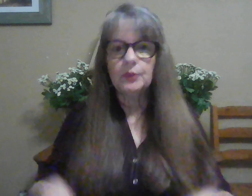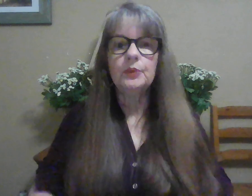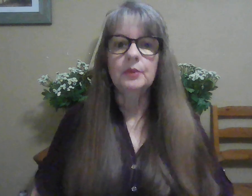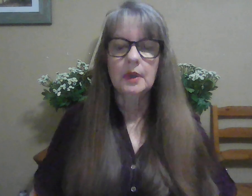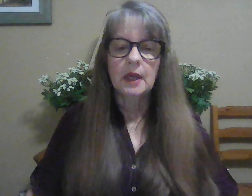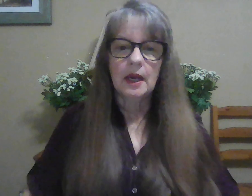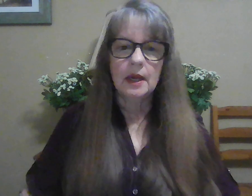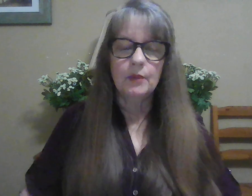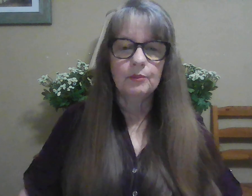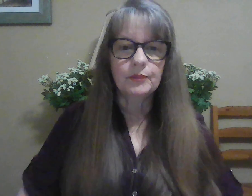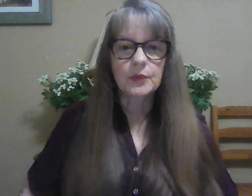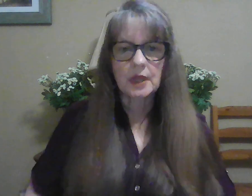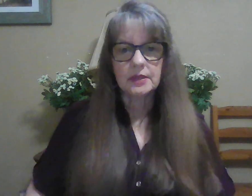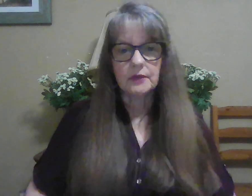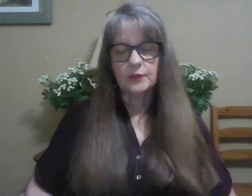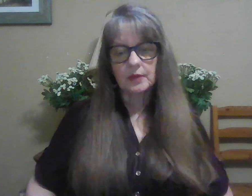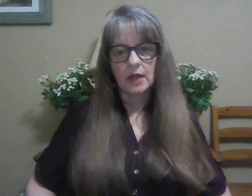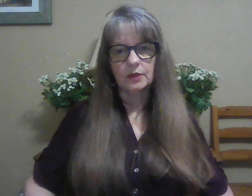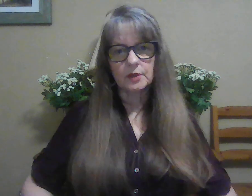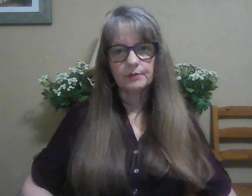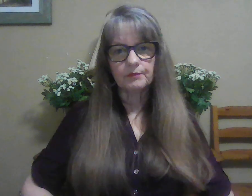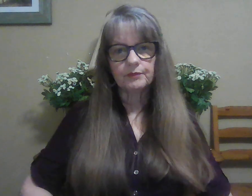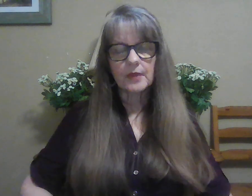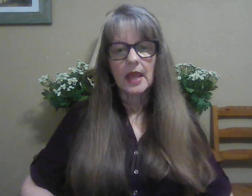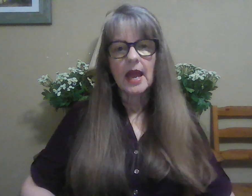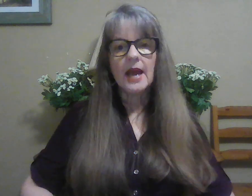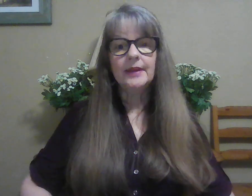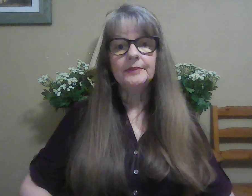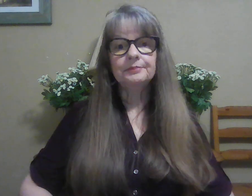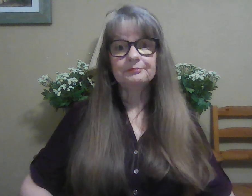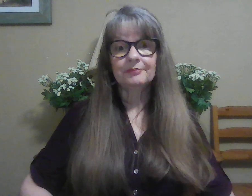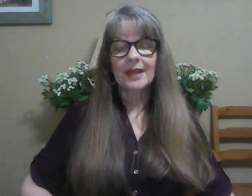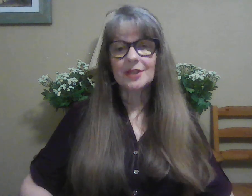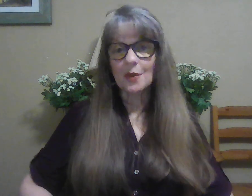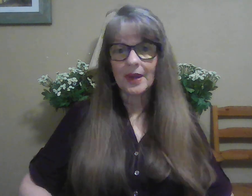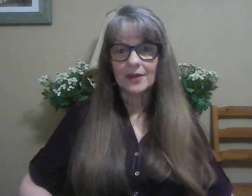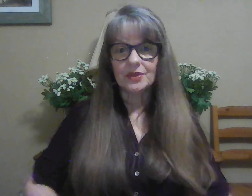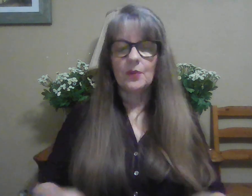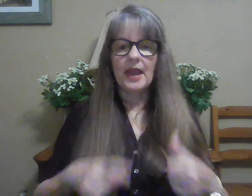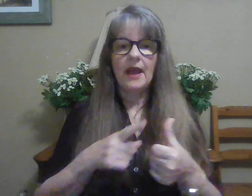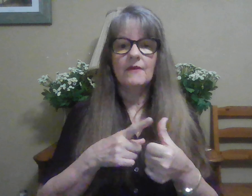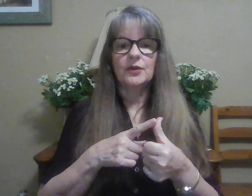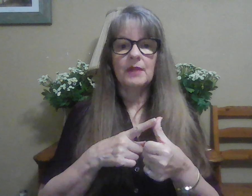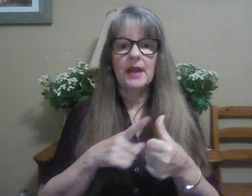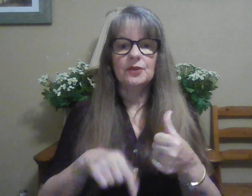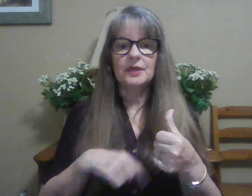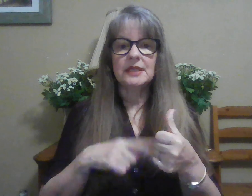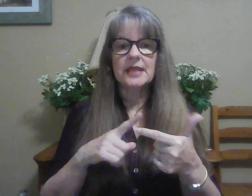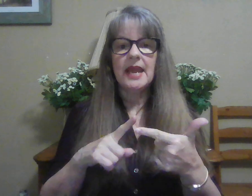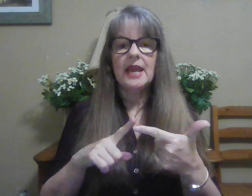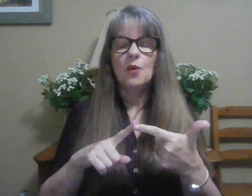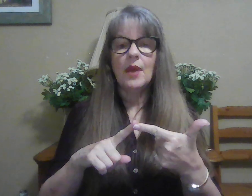blue, those kinds of colors. And so what else? So we have our St. Patrick's Day, we have